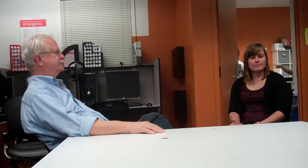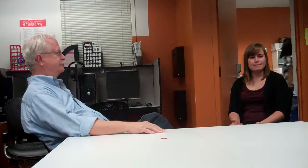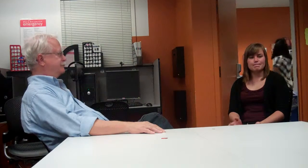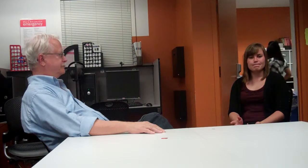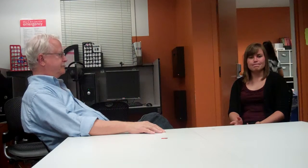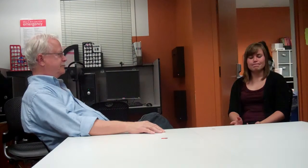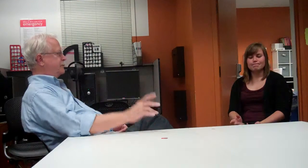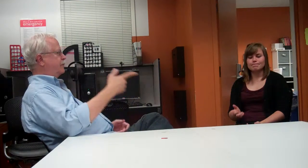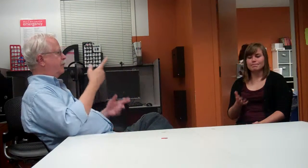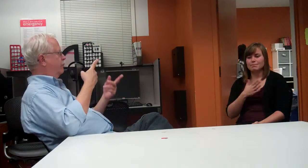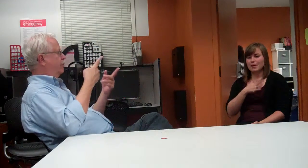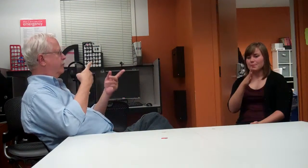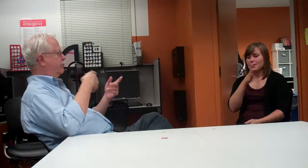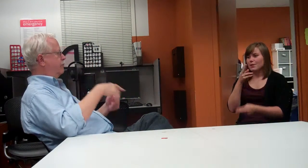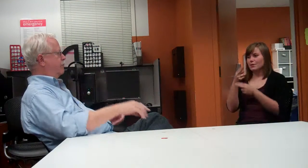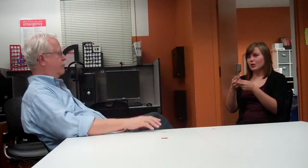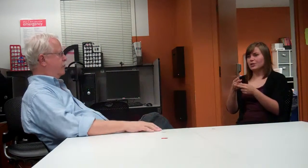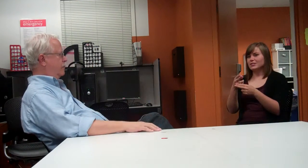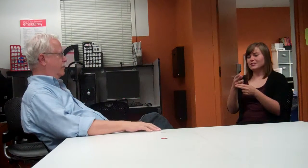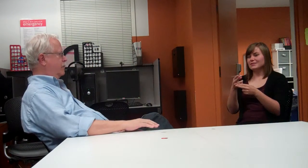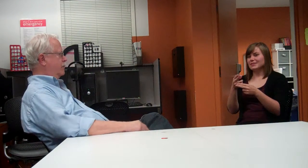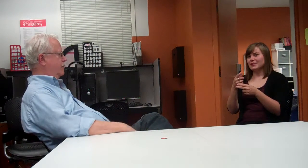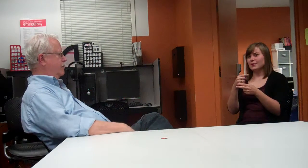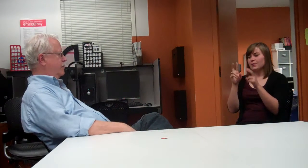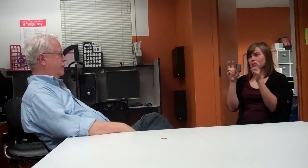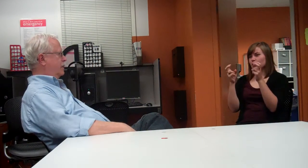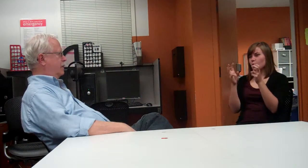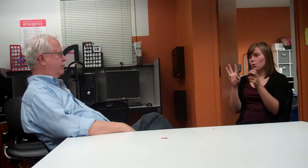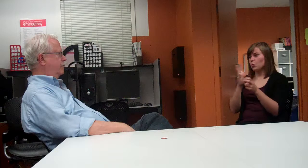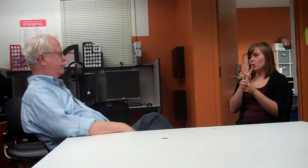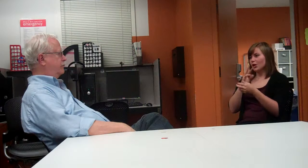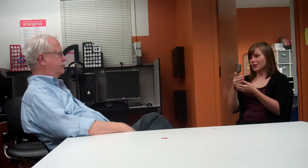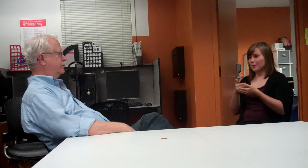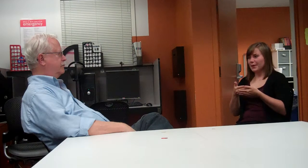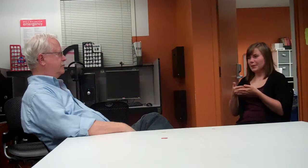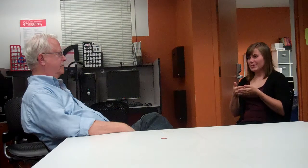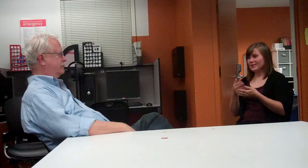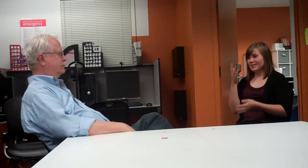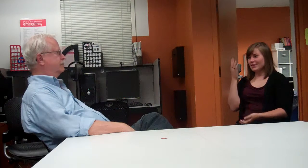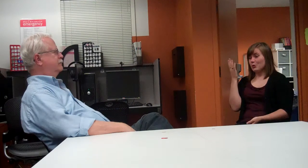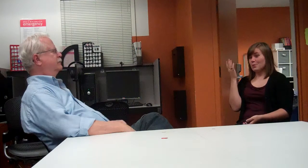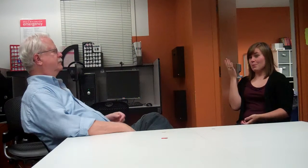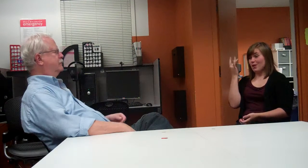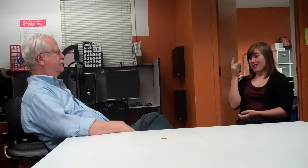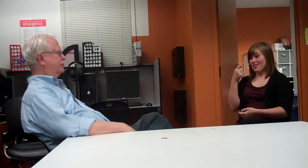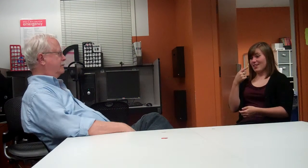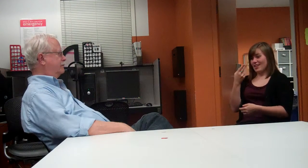My mom still calls me her water baby because I was a lifeguard in high school and I swam in high school